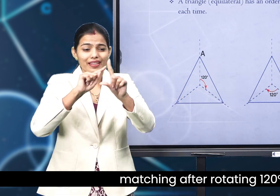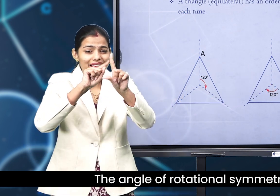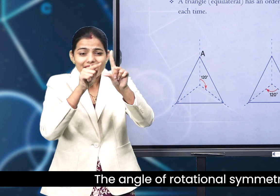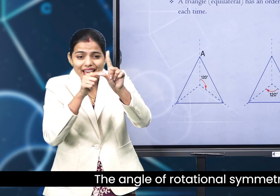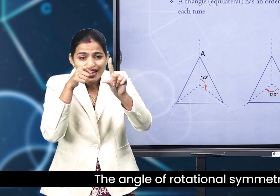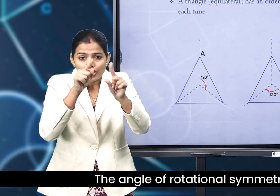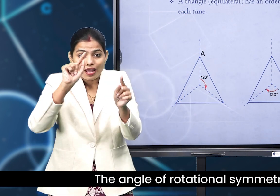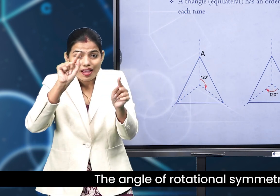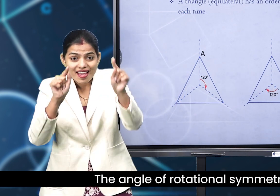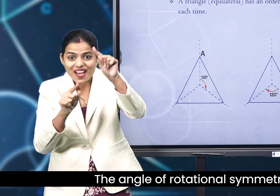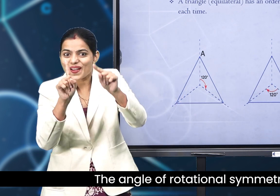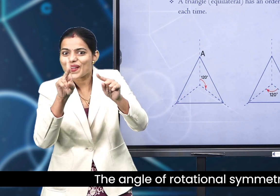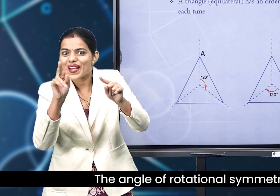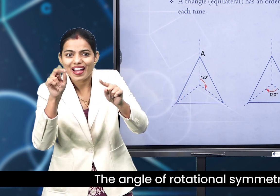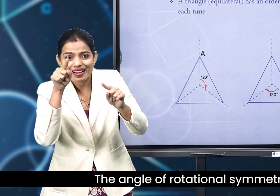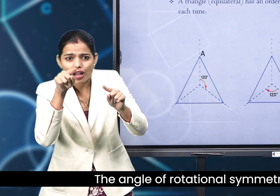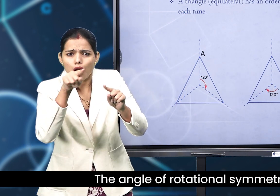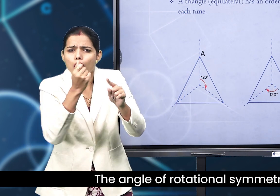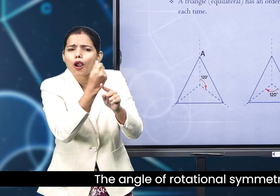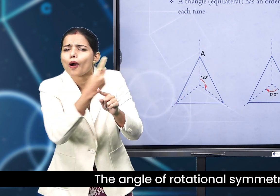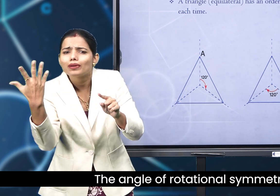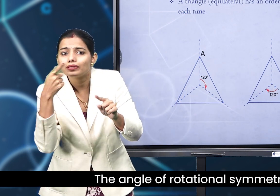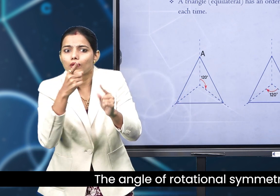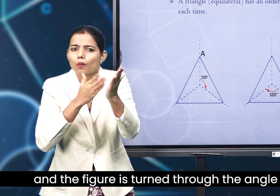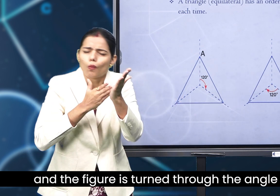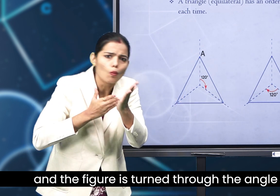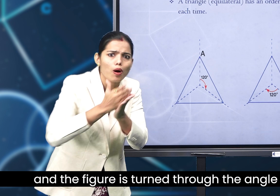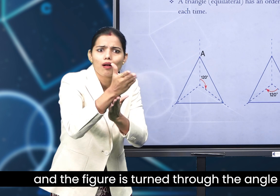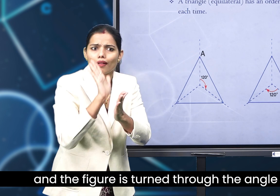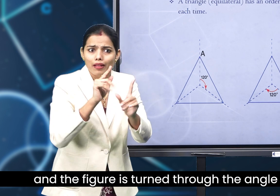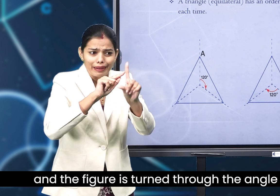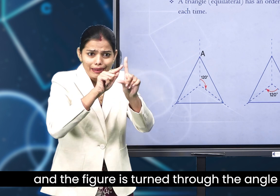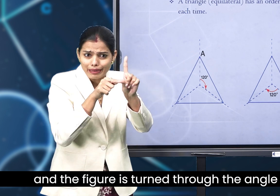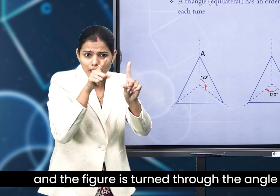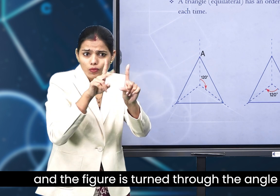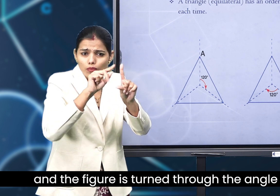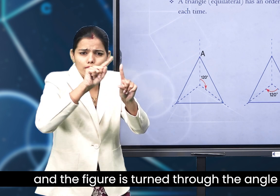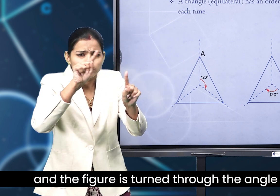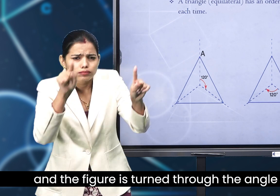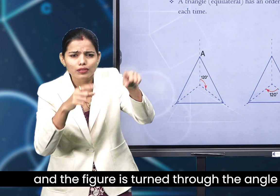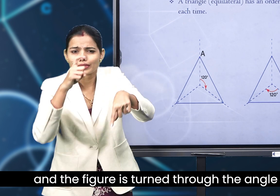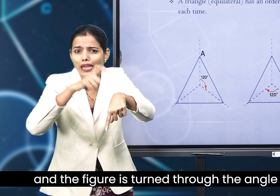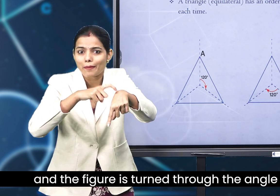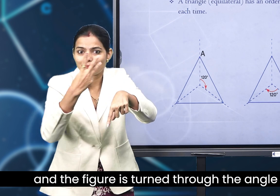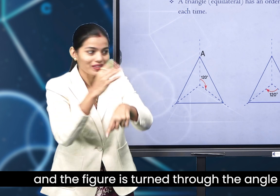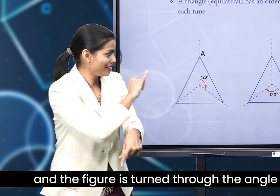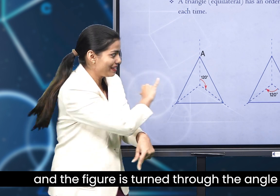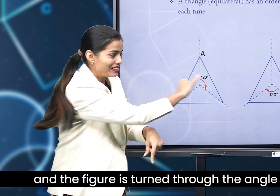The angle of rotational symmetry is 120 degrees and the figure is turned through the angle of rotational symmetry for